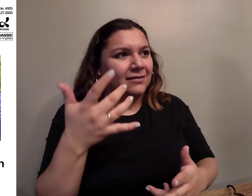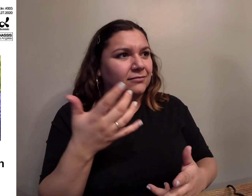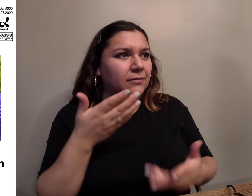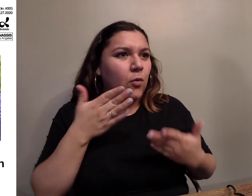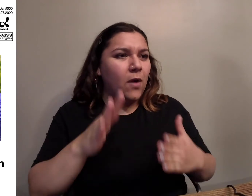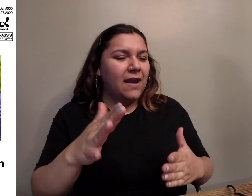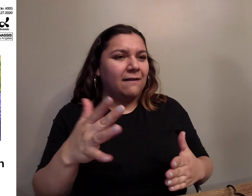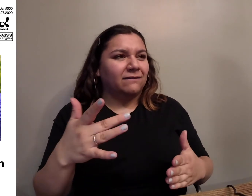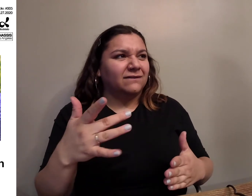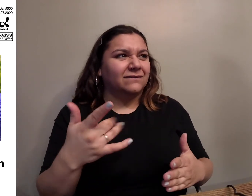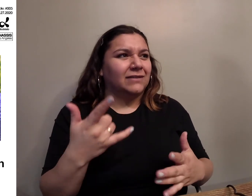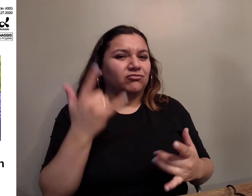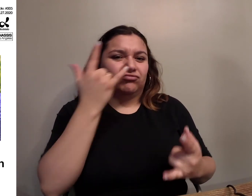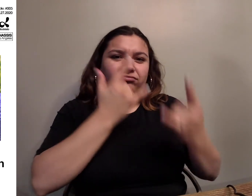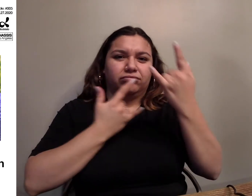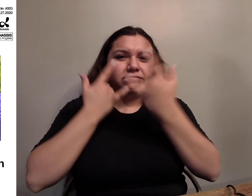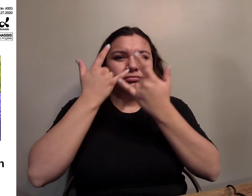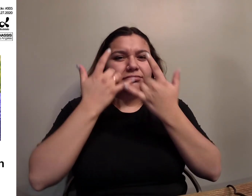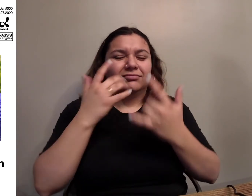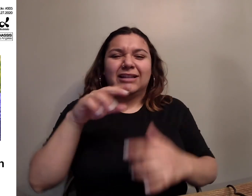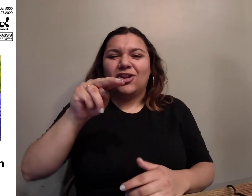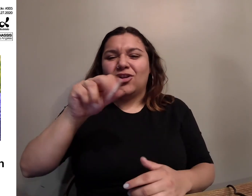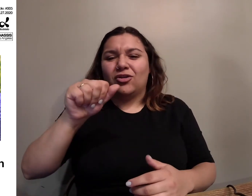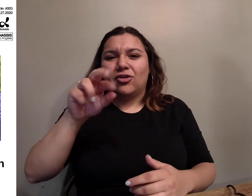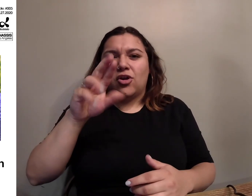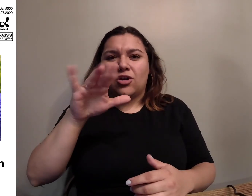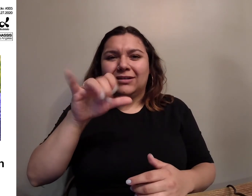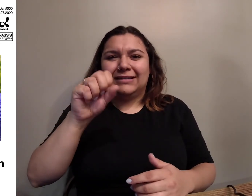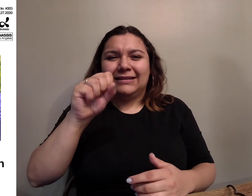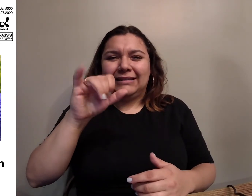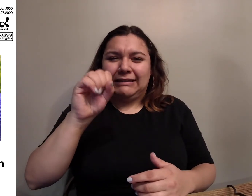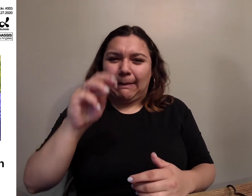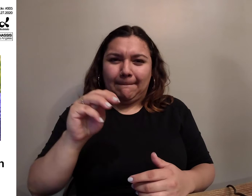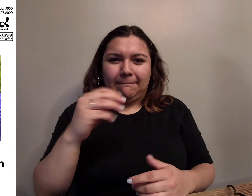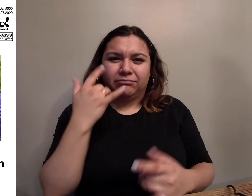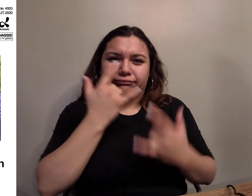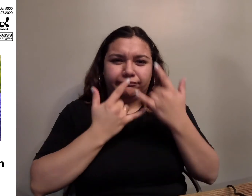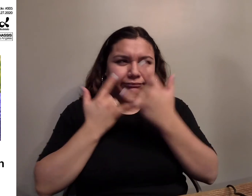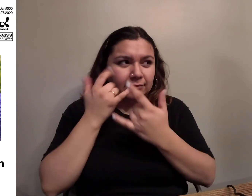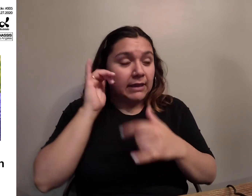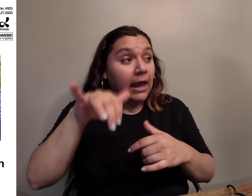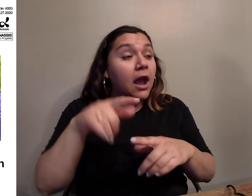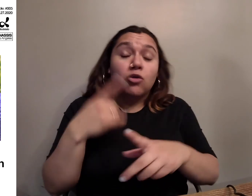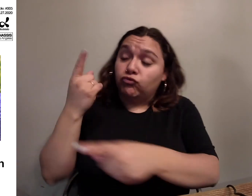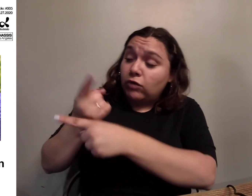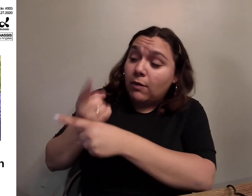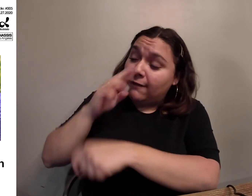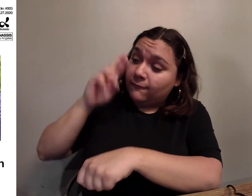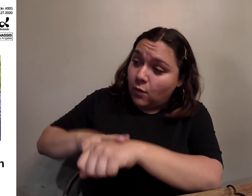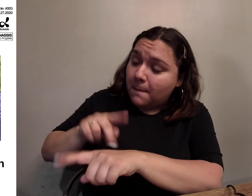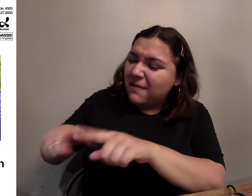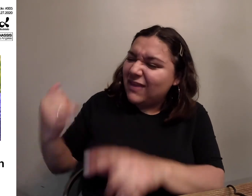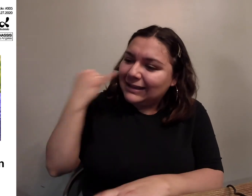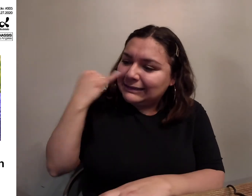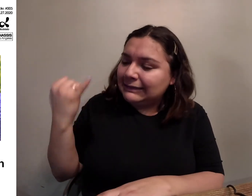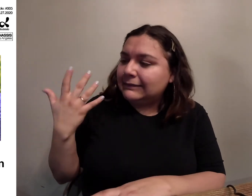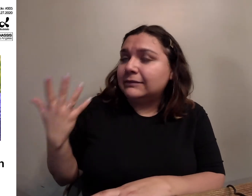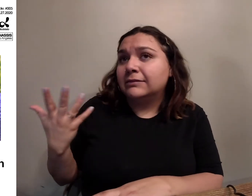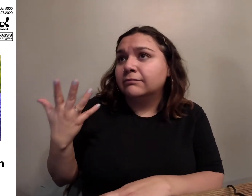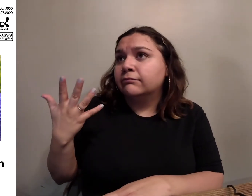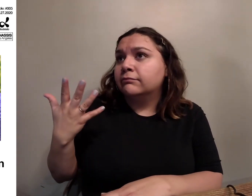heightened narcissism. It is. Okay. It is. And of course that idea is propagated